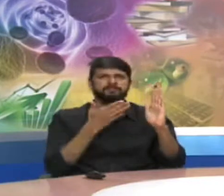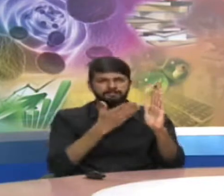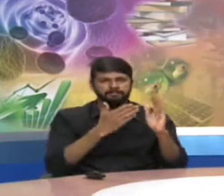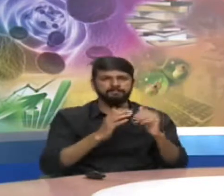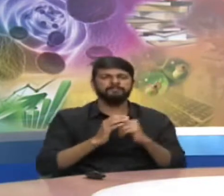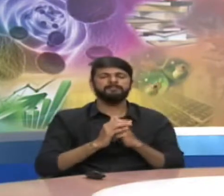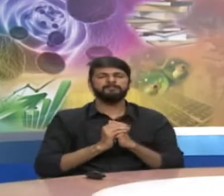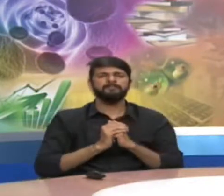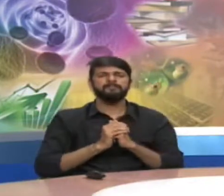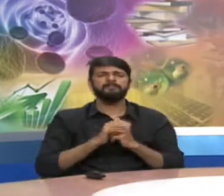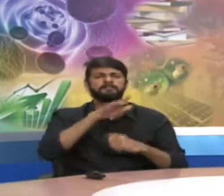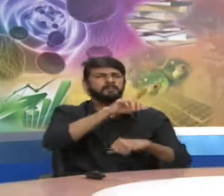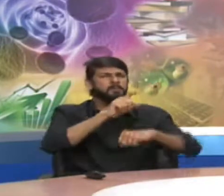tempera.